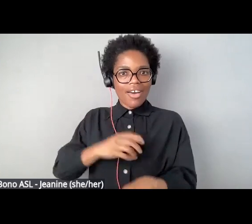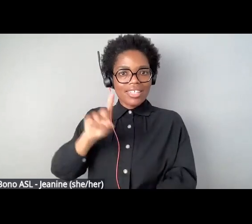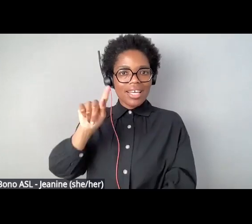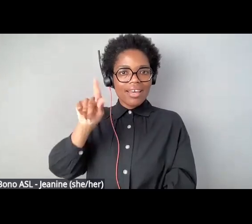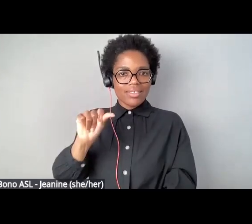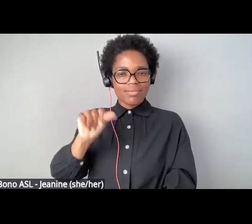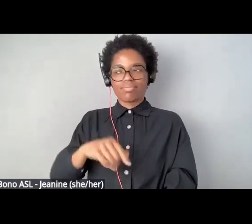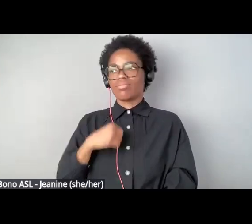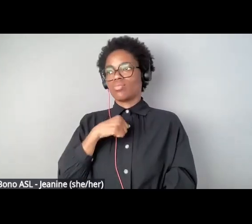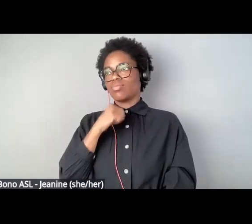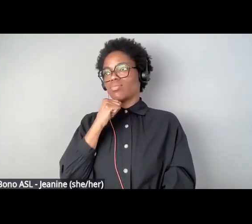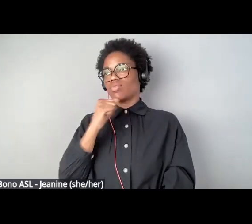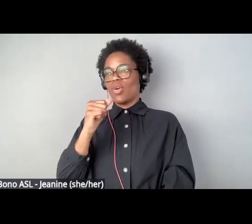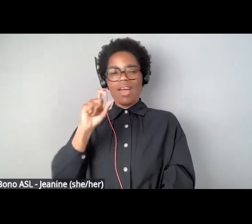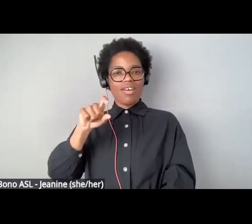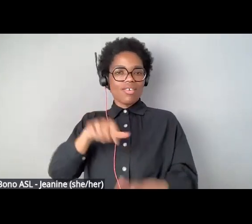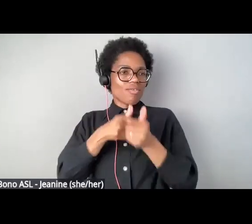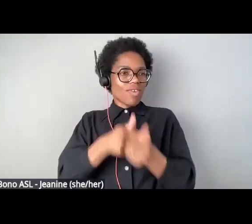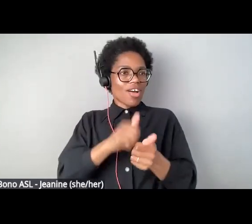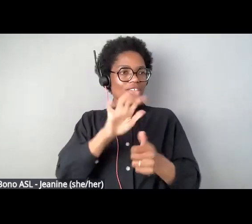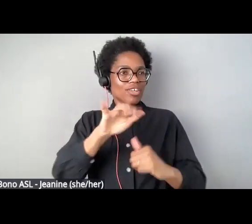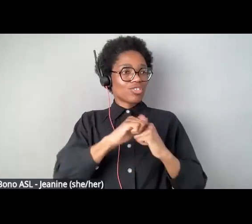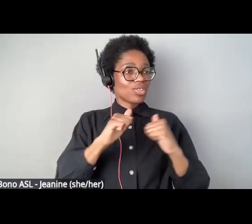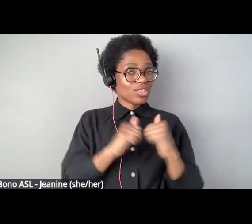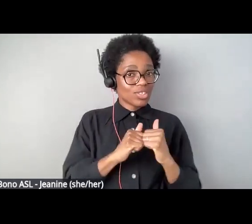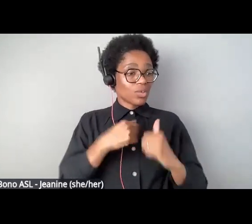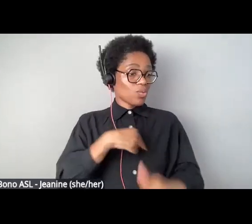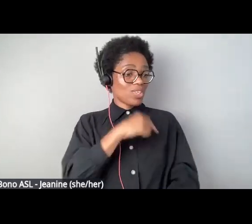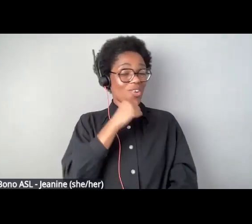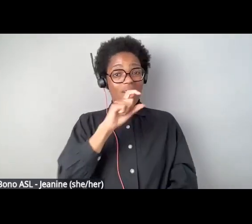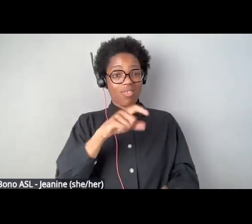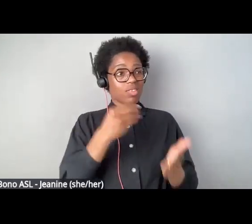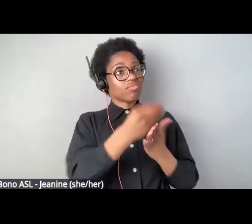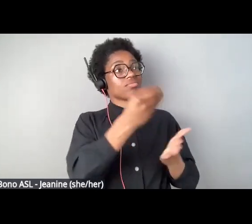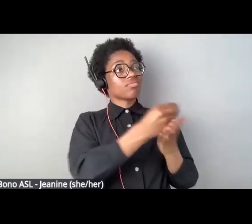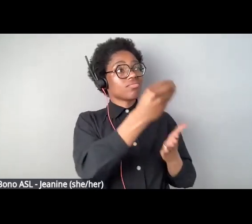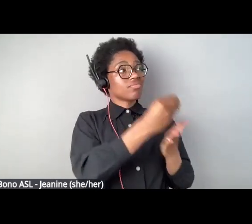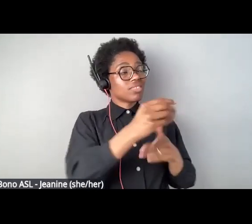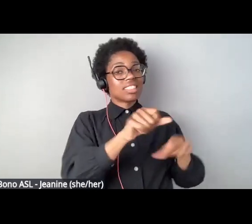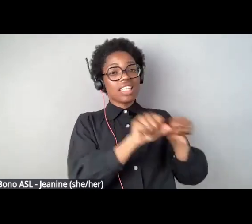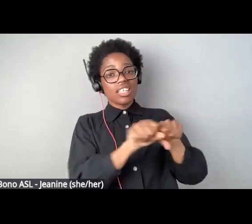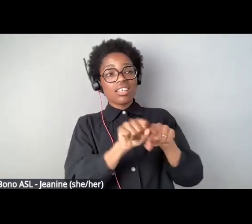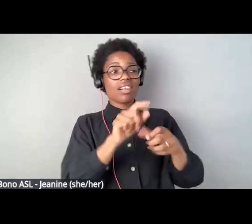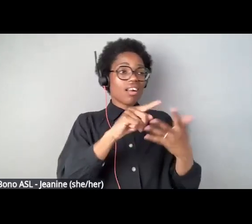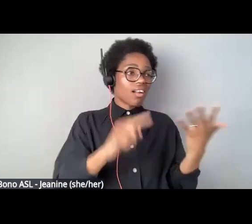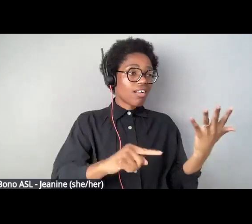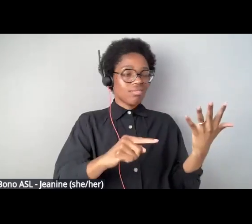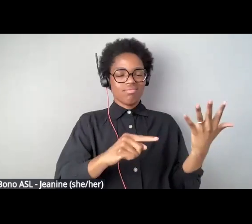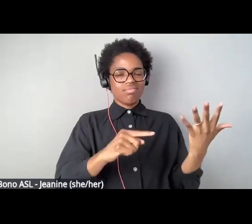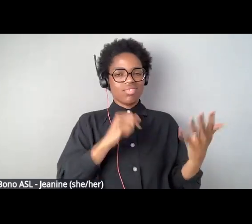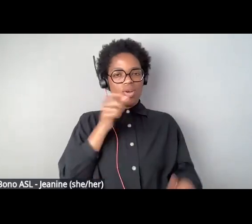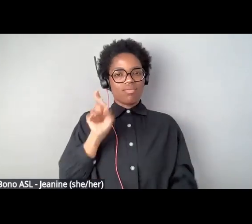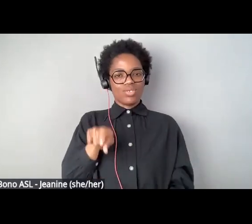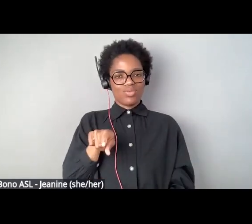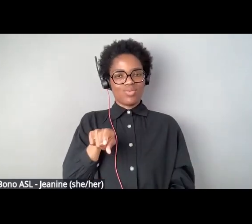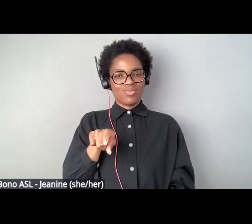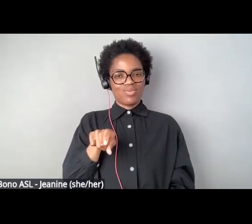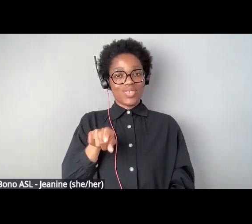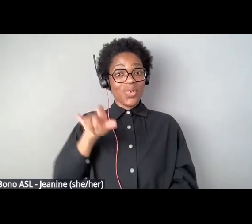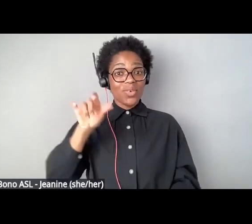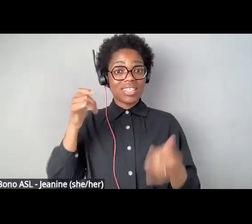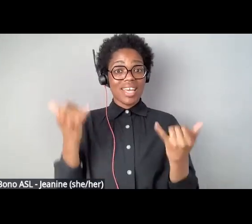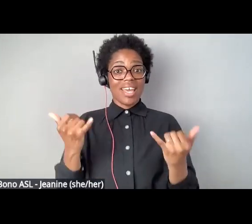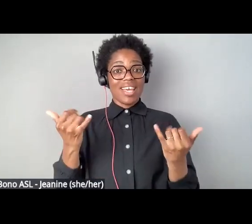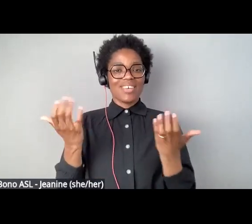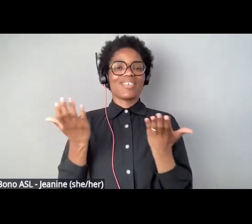structures. We don't have to buy their cool sneakers. And we don't have to buy the ideologies they're selling us. And that's why we're here.